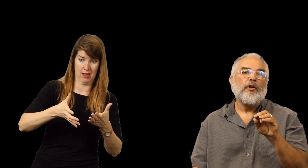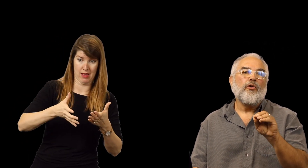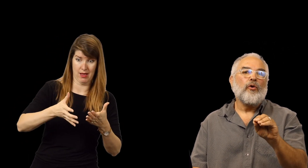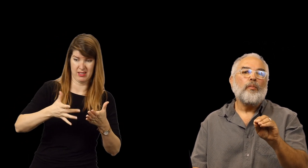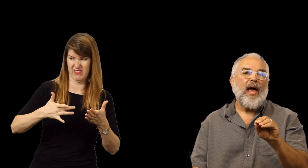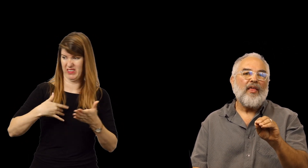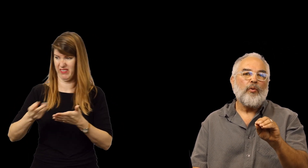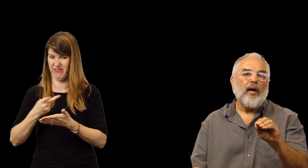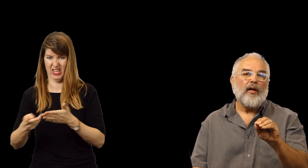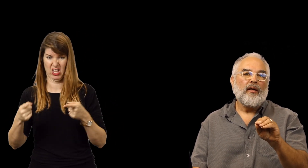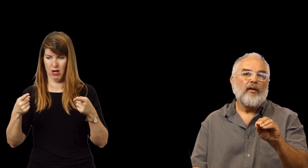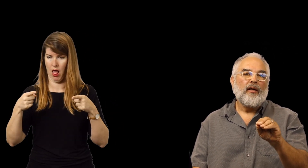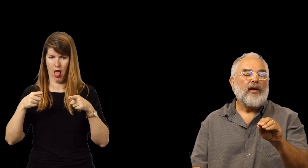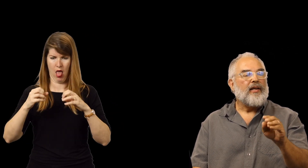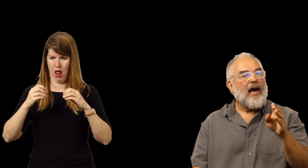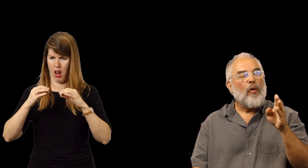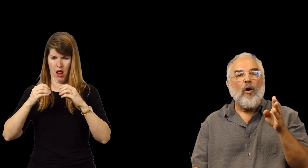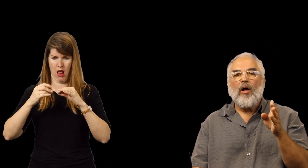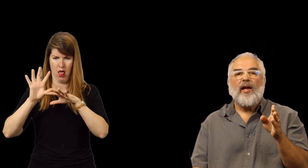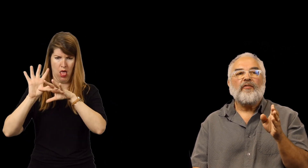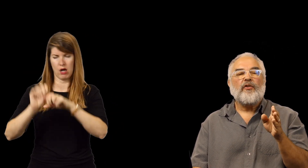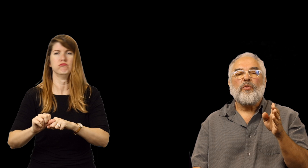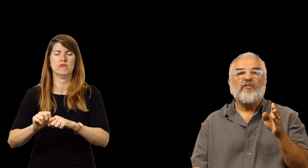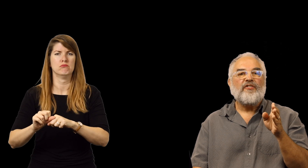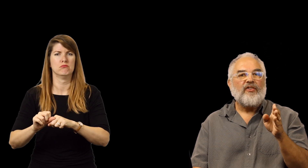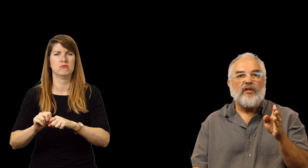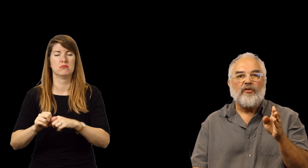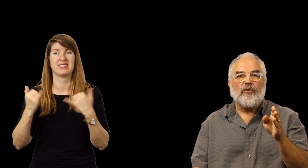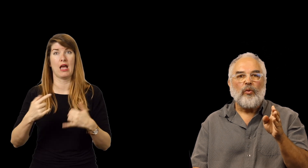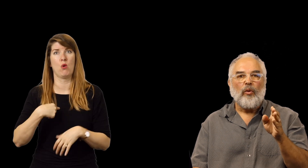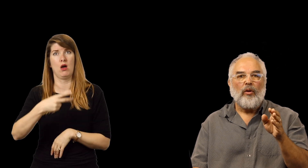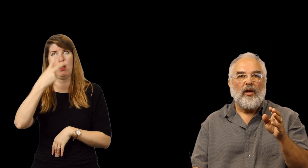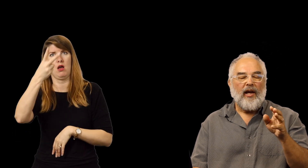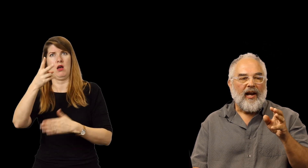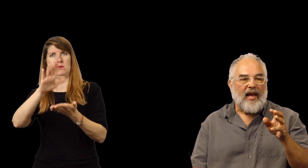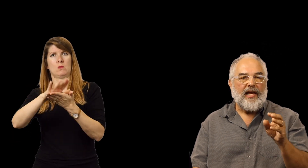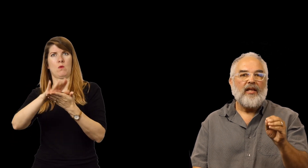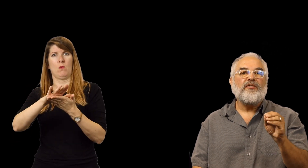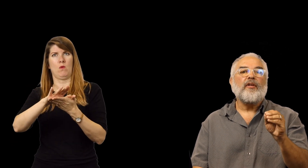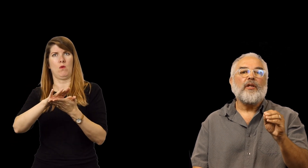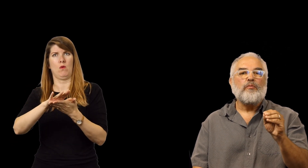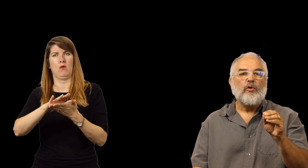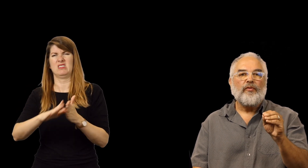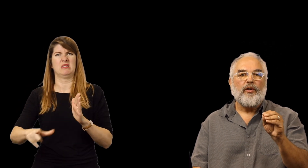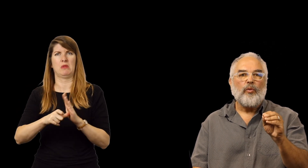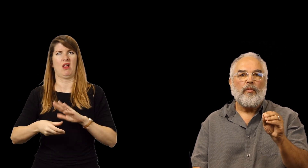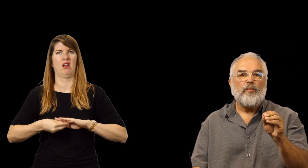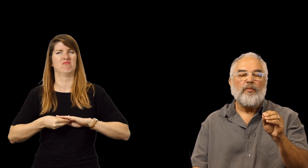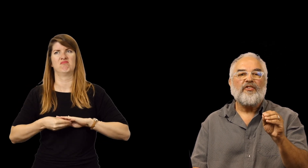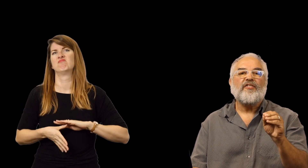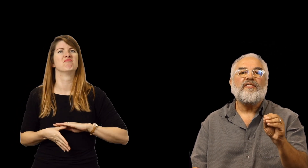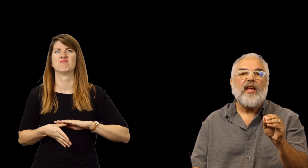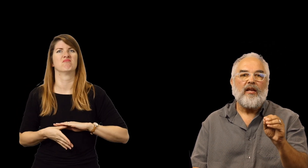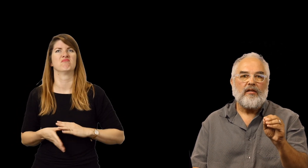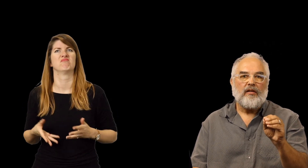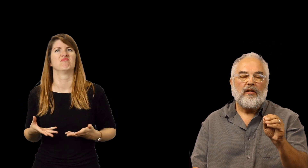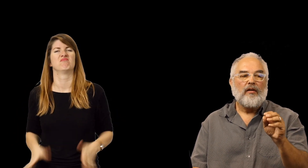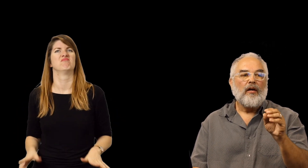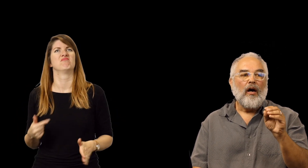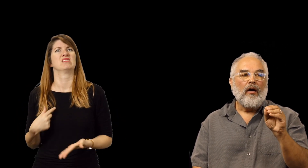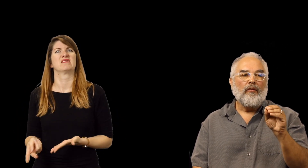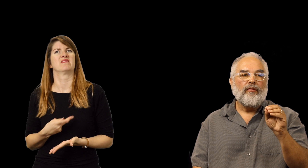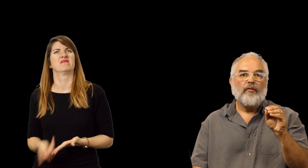will become a neural pathway. And now all I have to do is see the school, and I instantly move into a